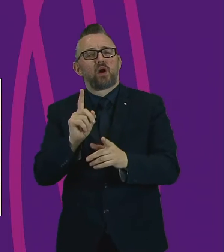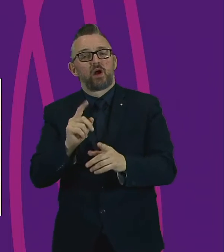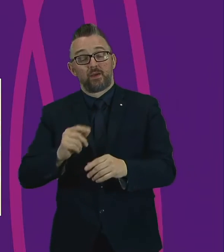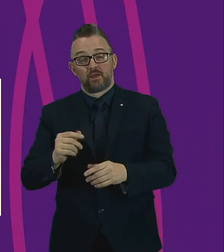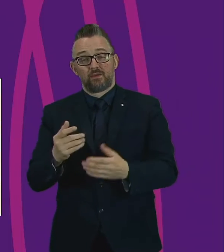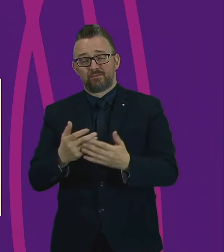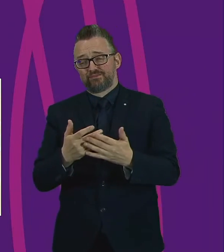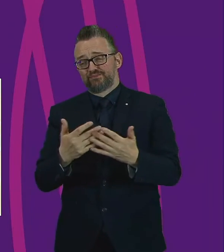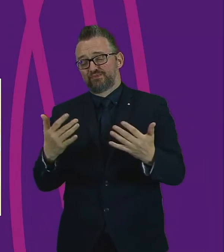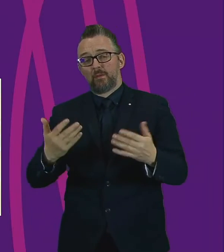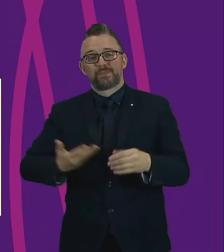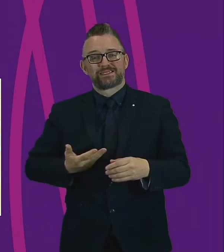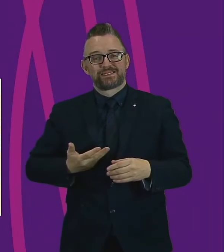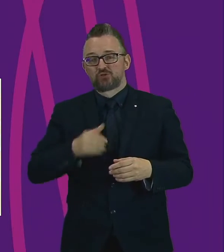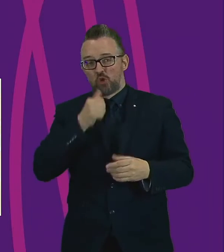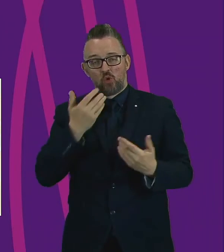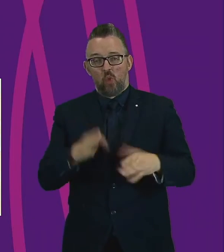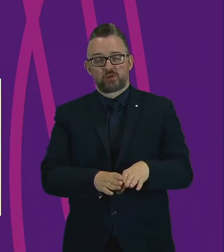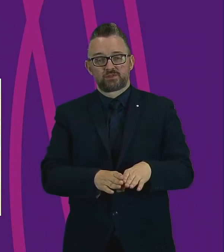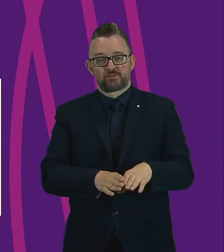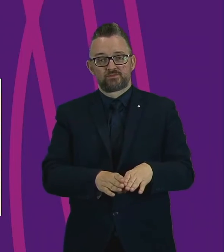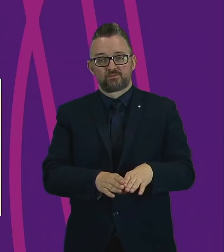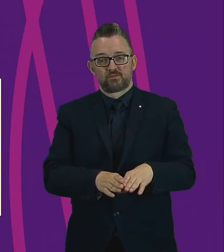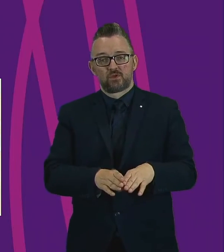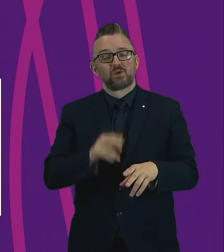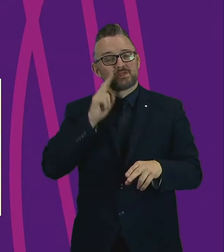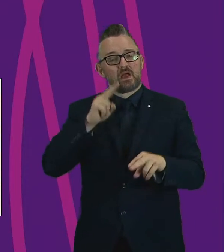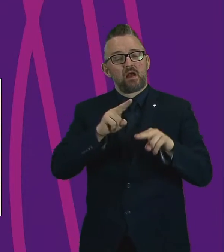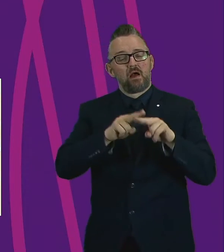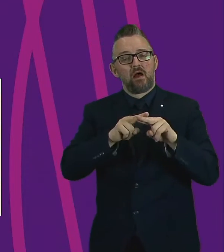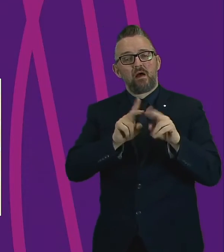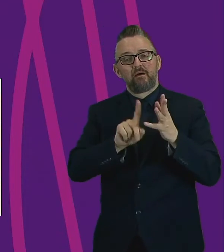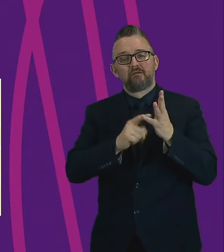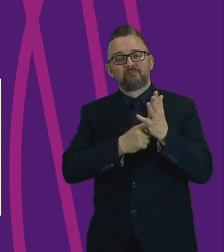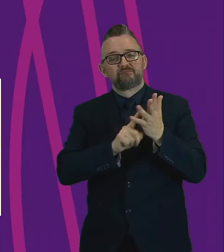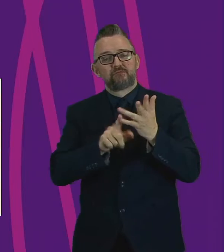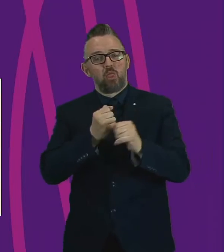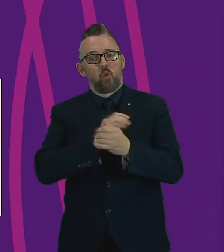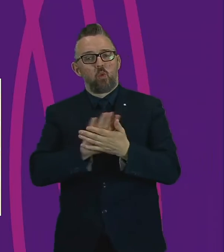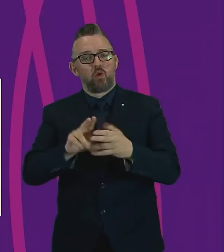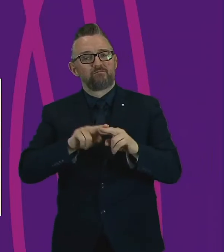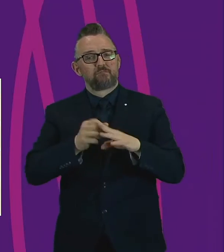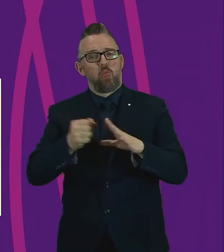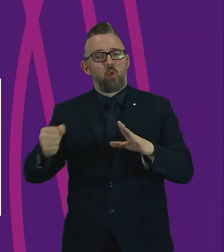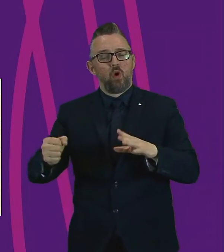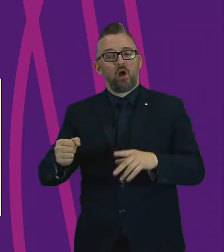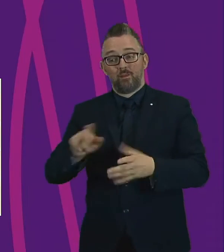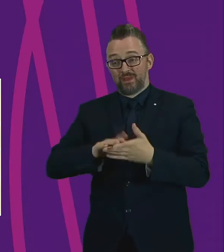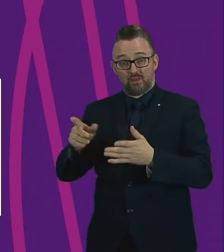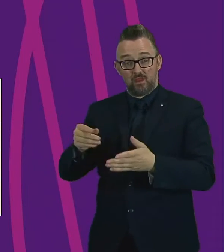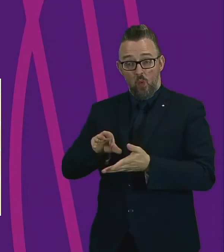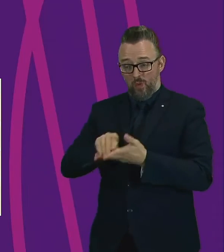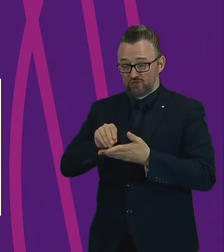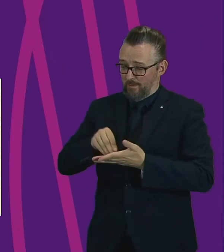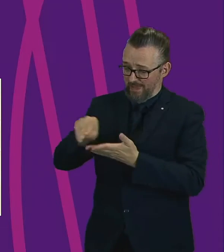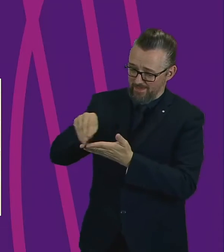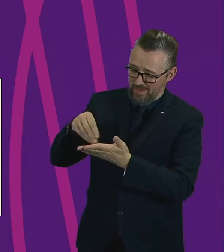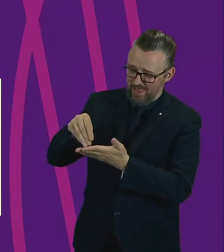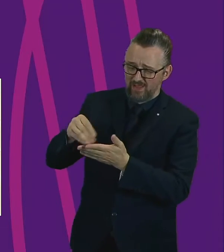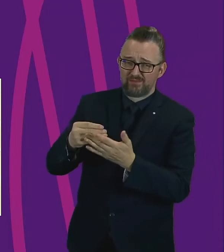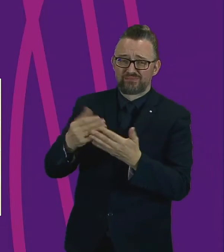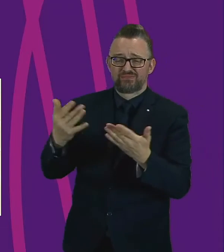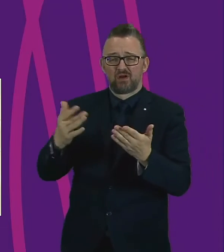not gone to the wall. We've seen the enactment of furloughing, the job retention scheme, which has paid the wages of hundreds of thousands